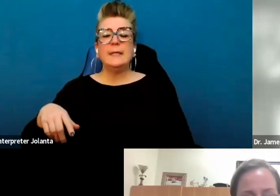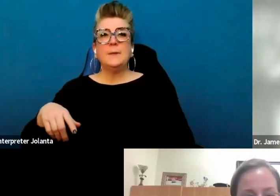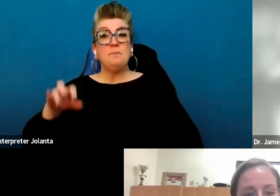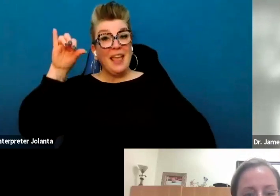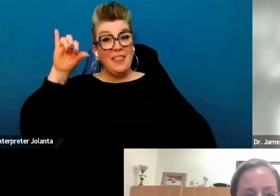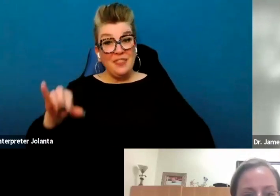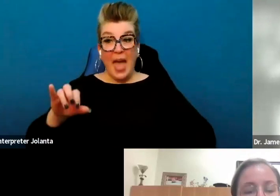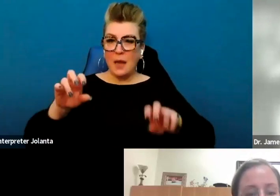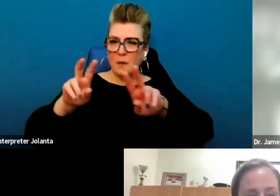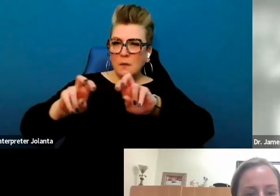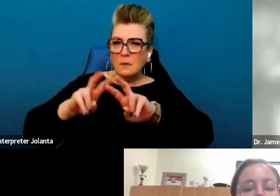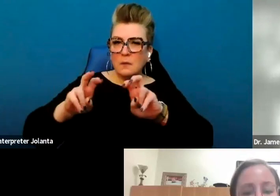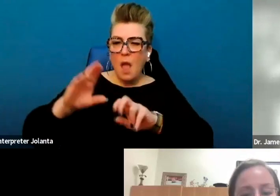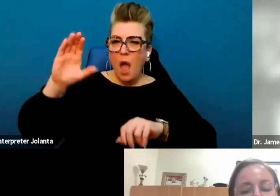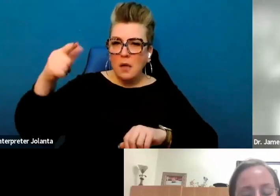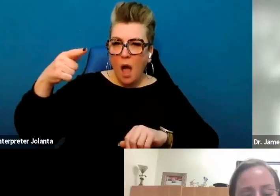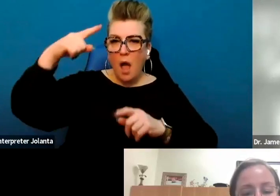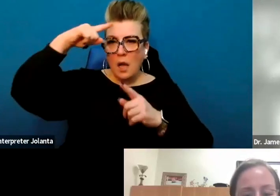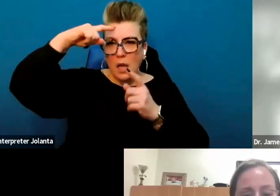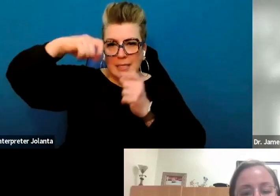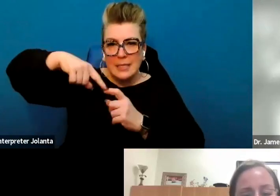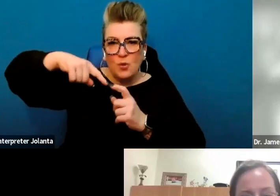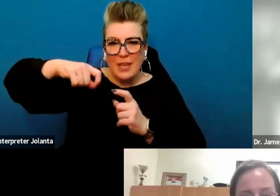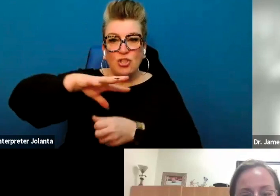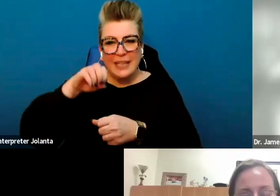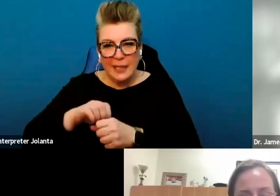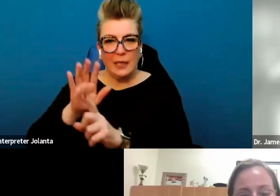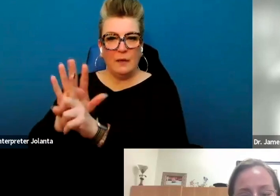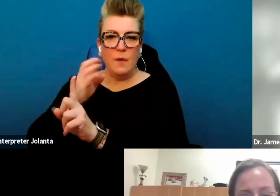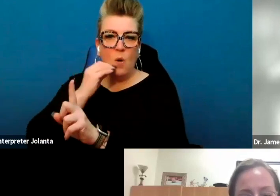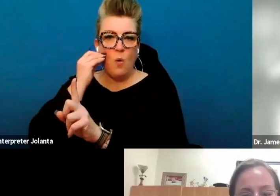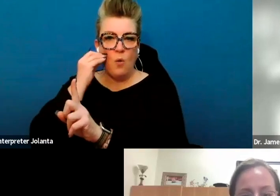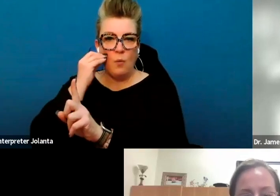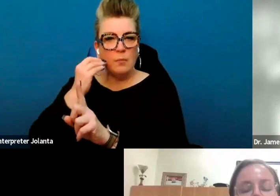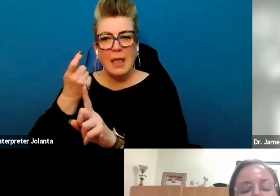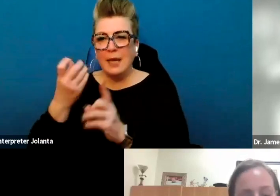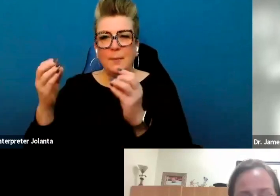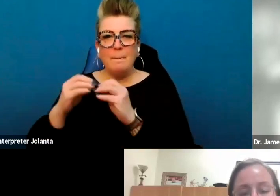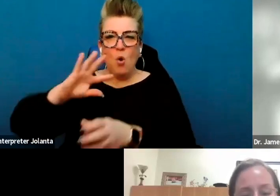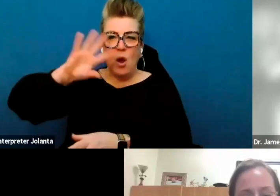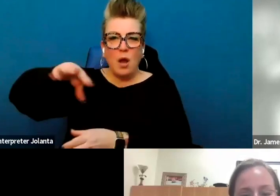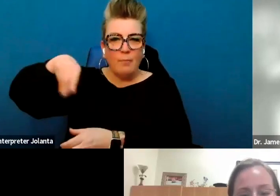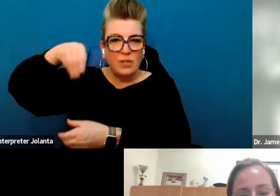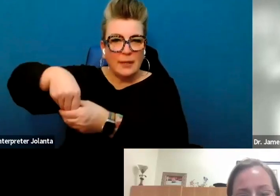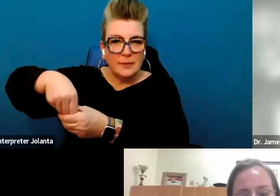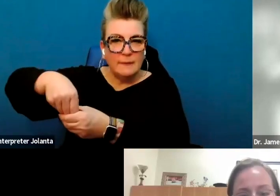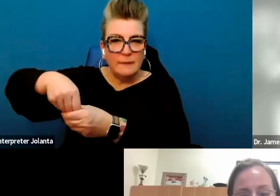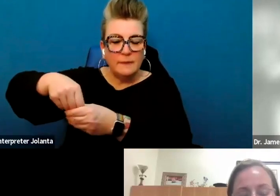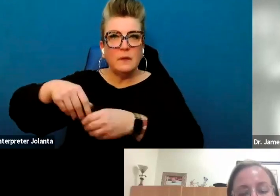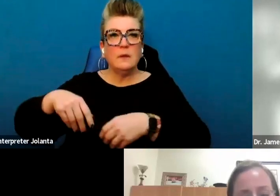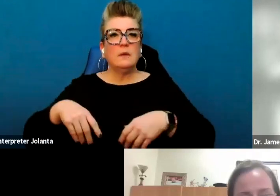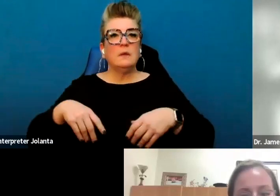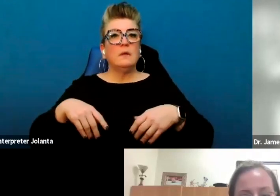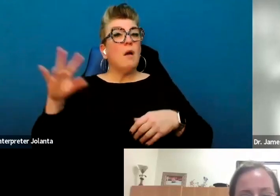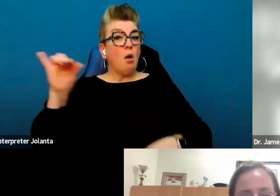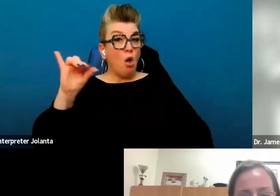That looks at like cognitive stimulation kind of in the home, and I think that is a bit more comprehensive. We're